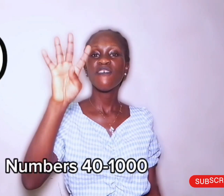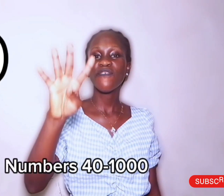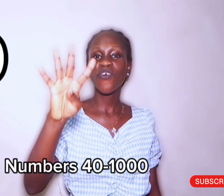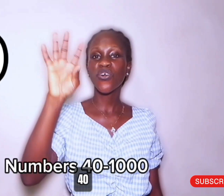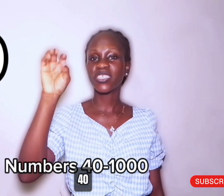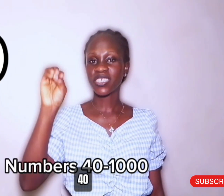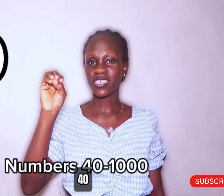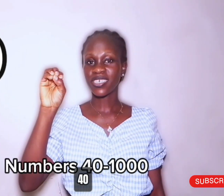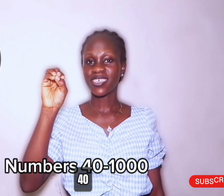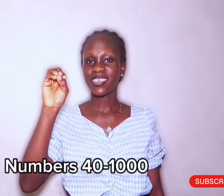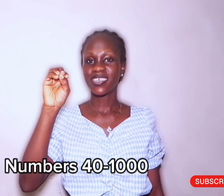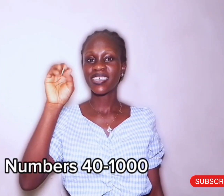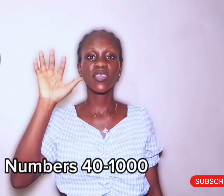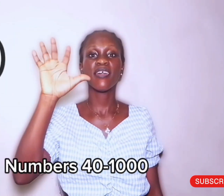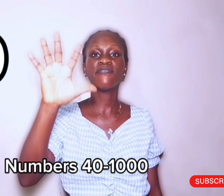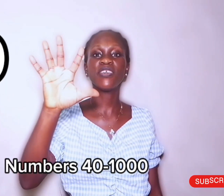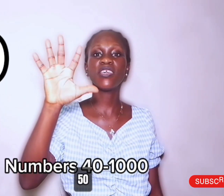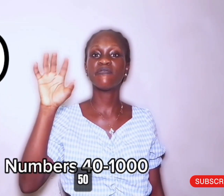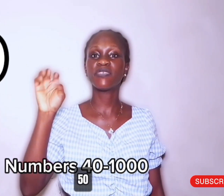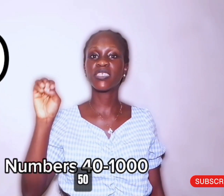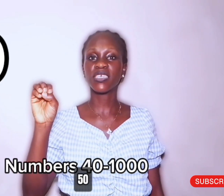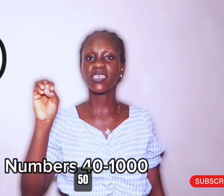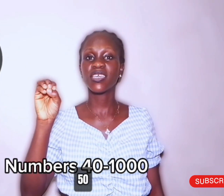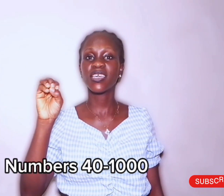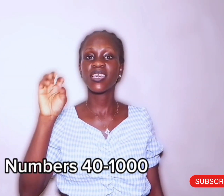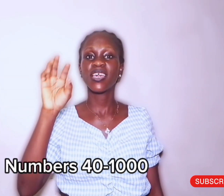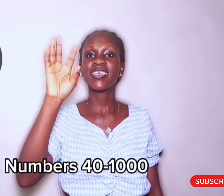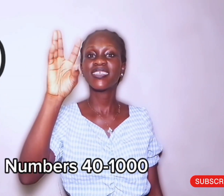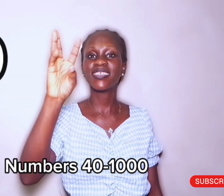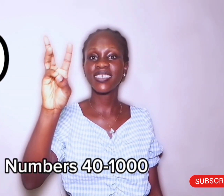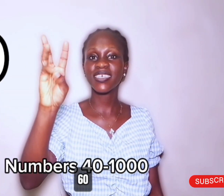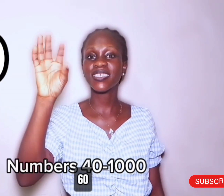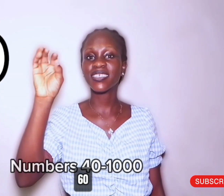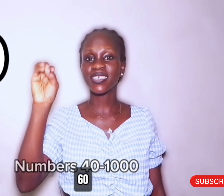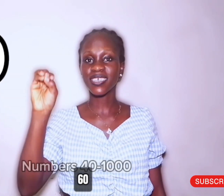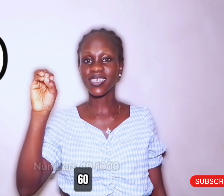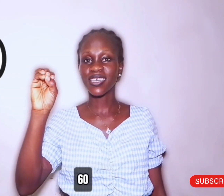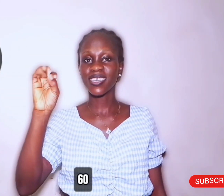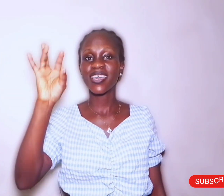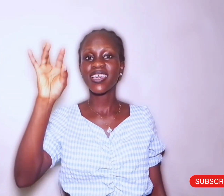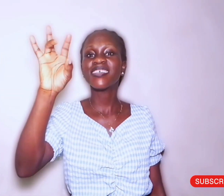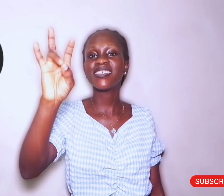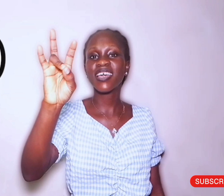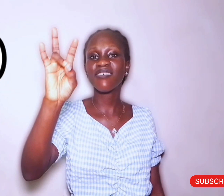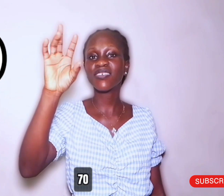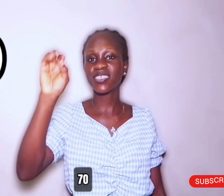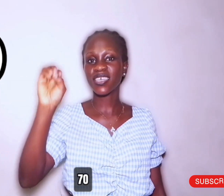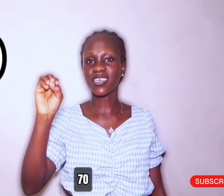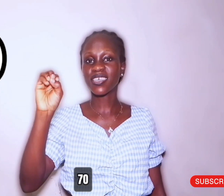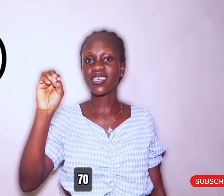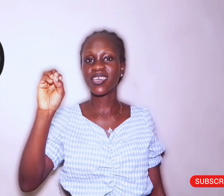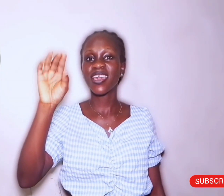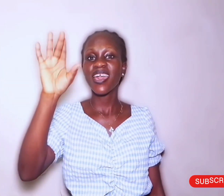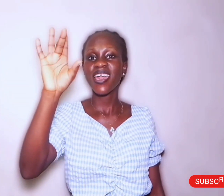40, 50, 60, 70,